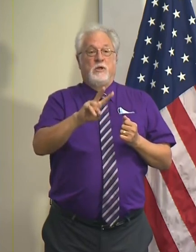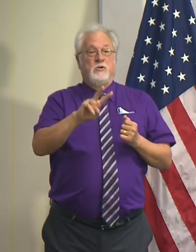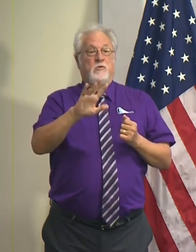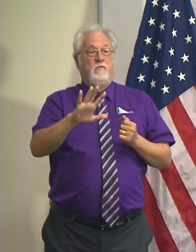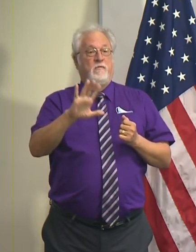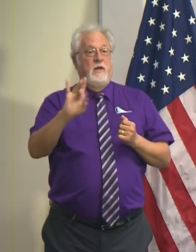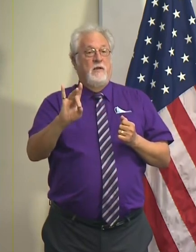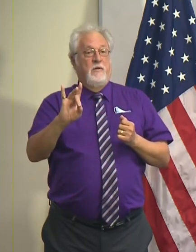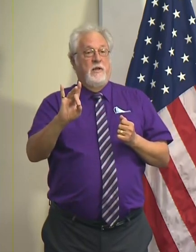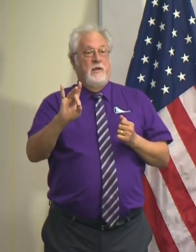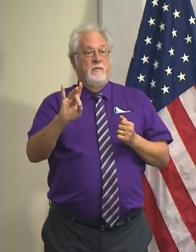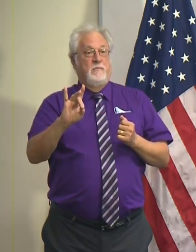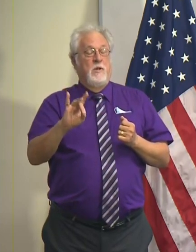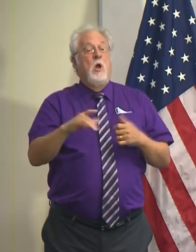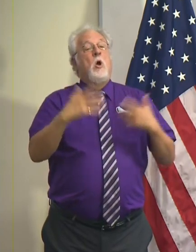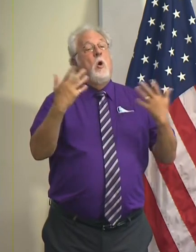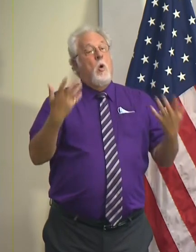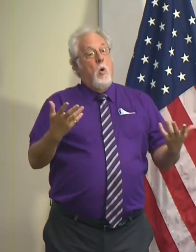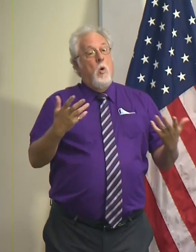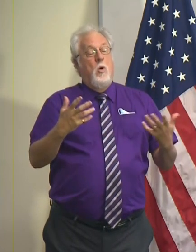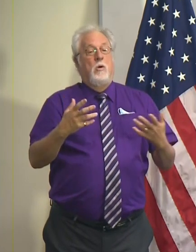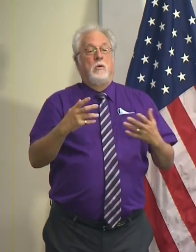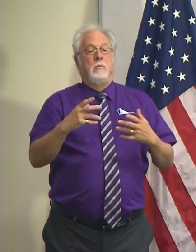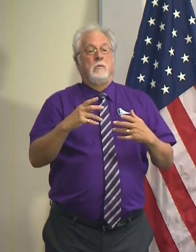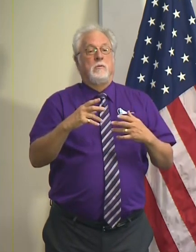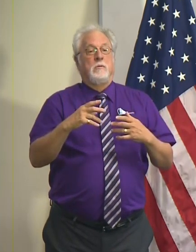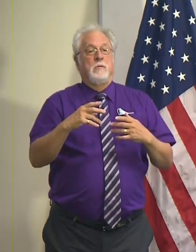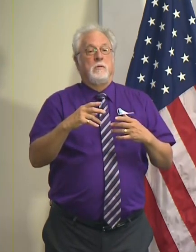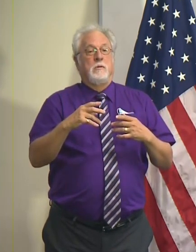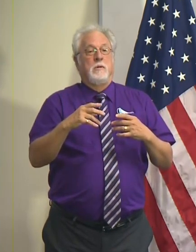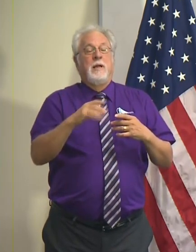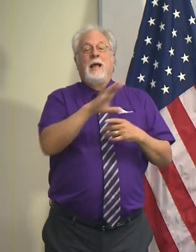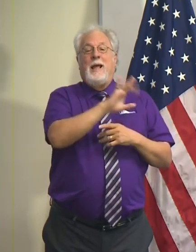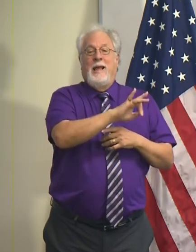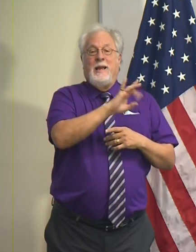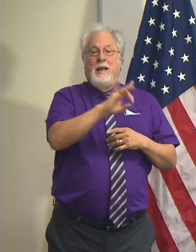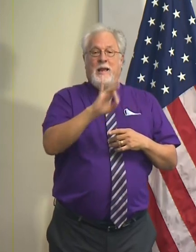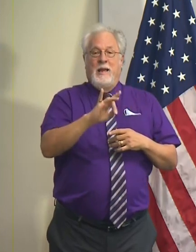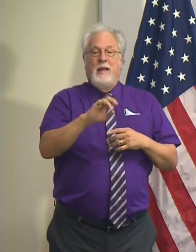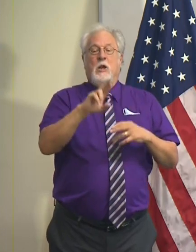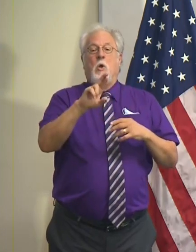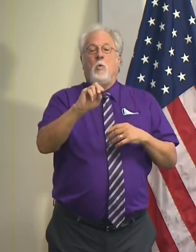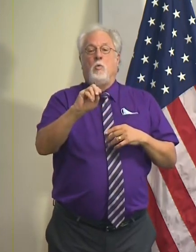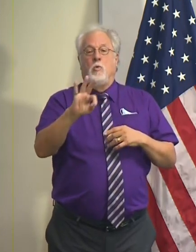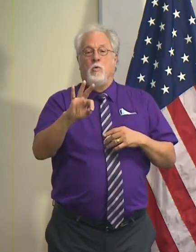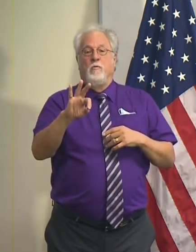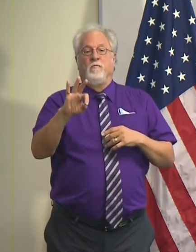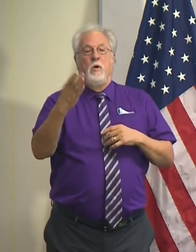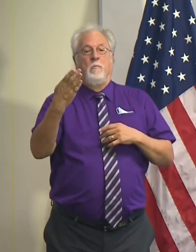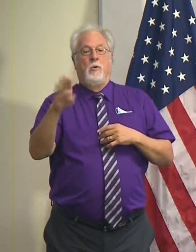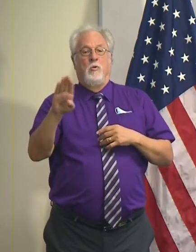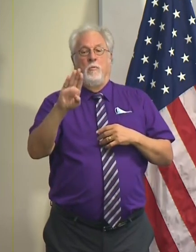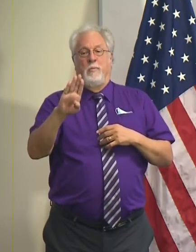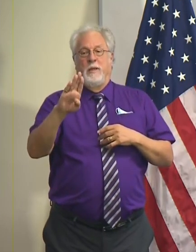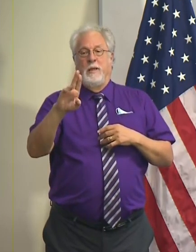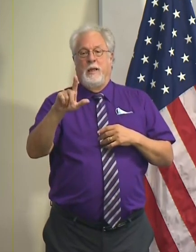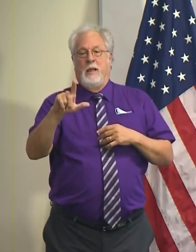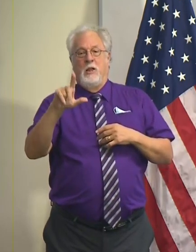888-766-3258. Or you can visit, and by the way, that's 888-ROOF Blue,